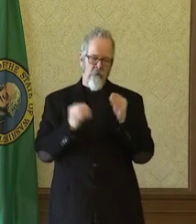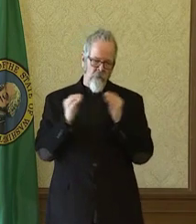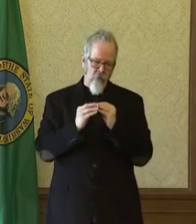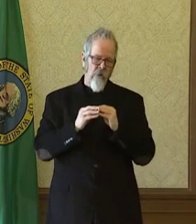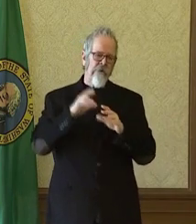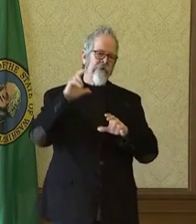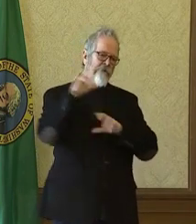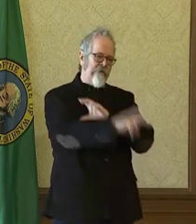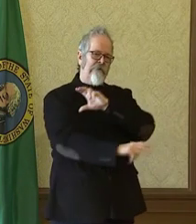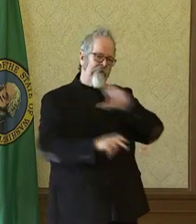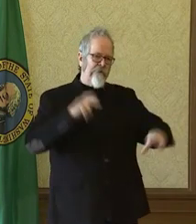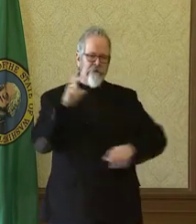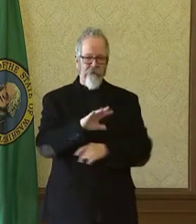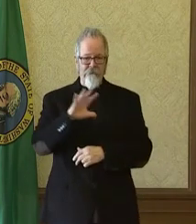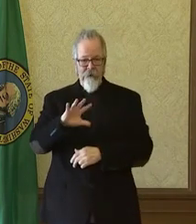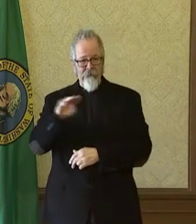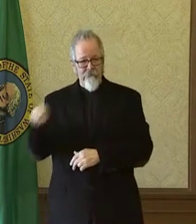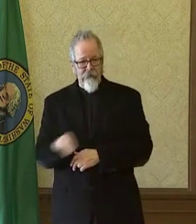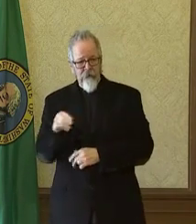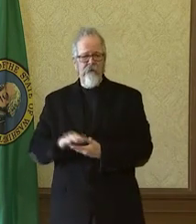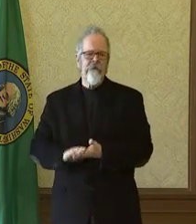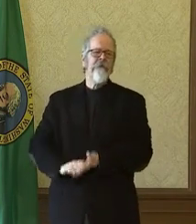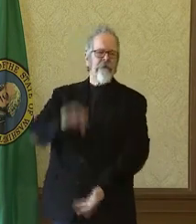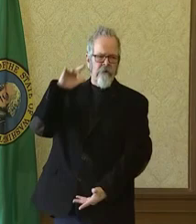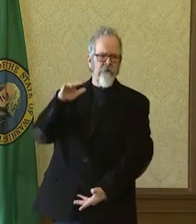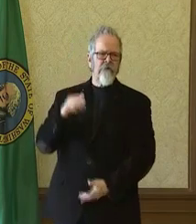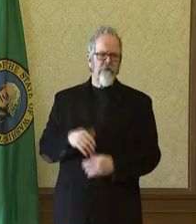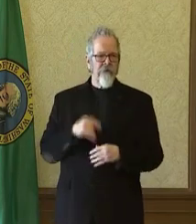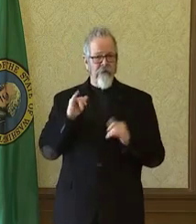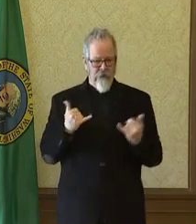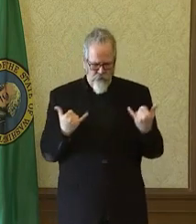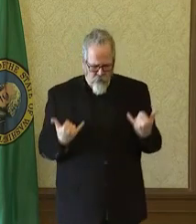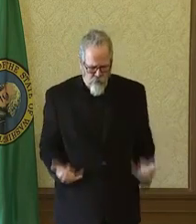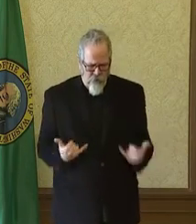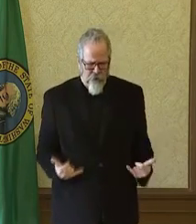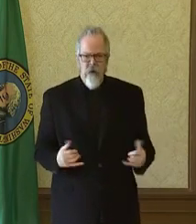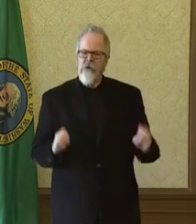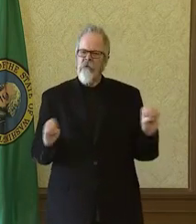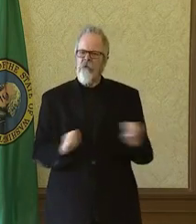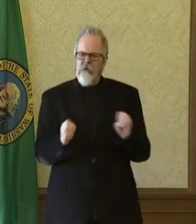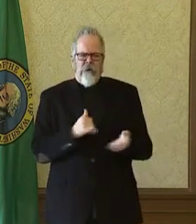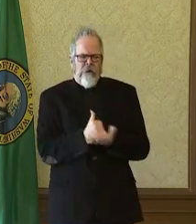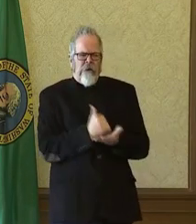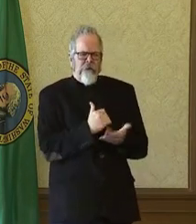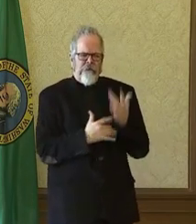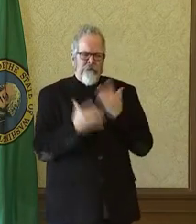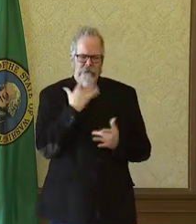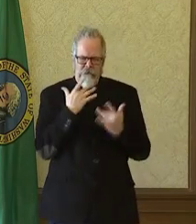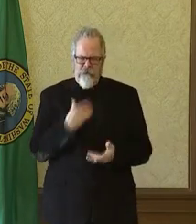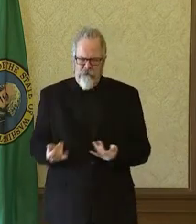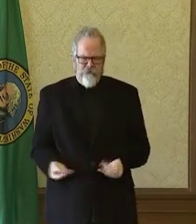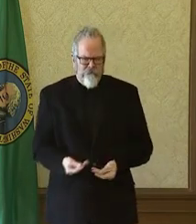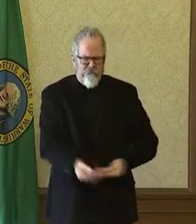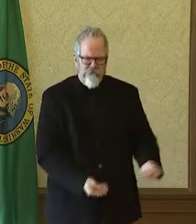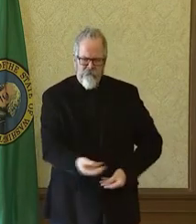comes from Mai with the Yakima Herald. Hello, Governor. Thanks for answering my question. I actually was going to ask about construction, but that